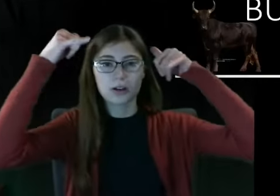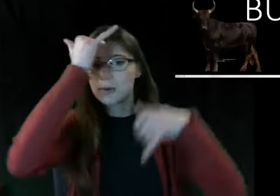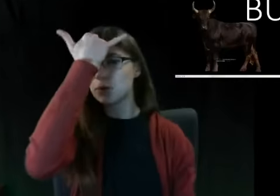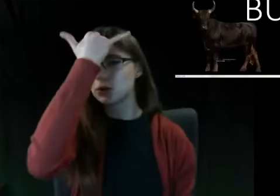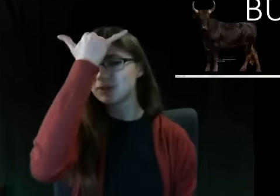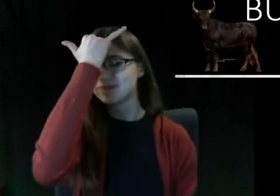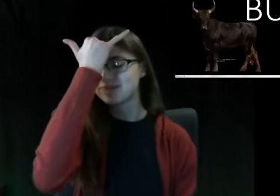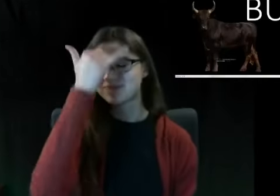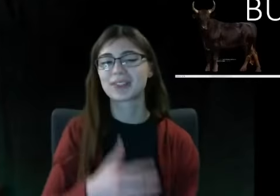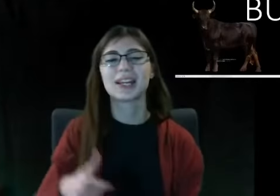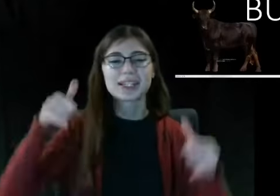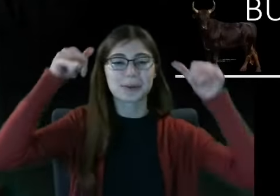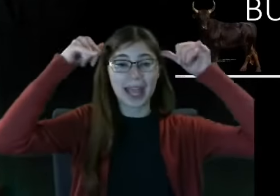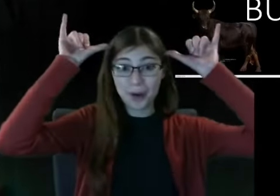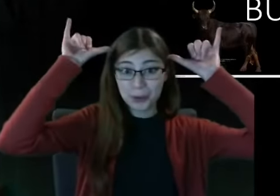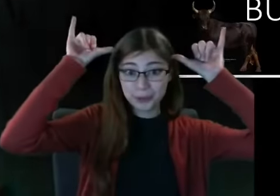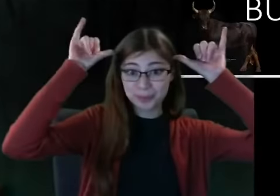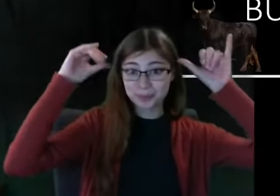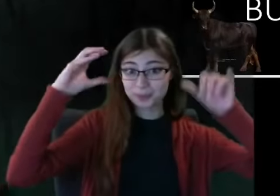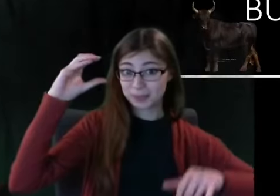Bull. So cow.